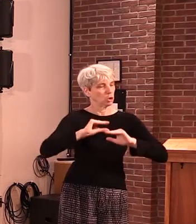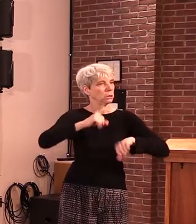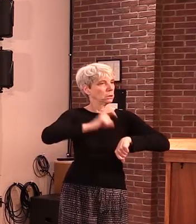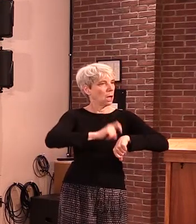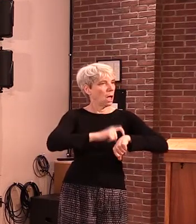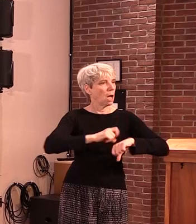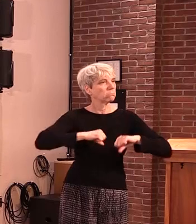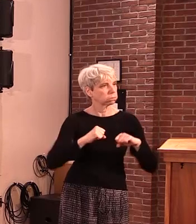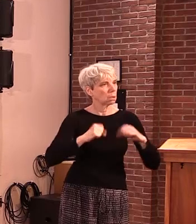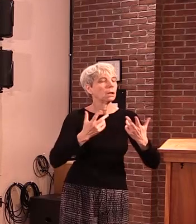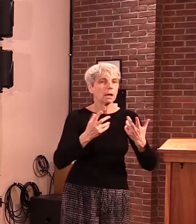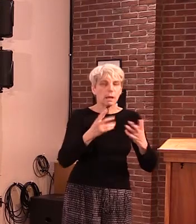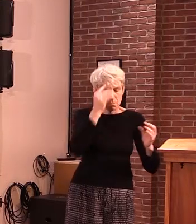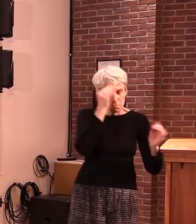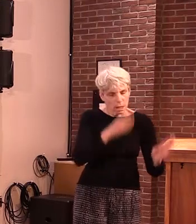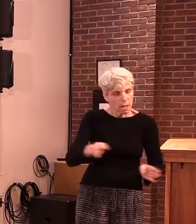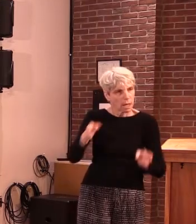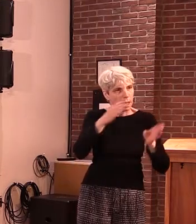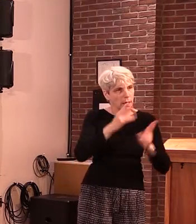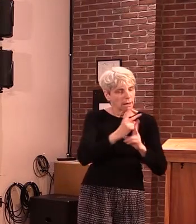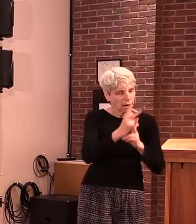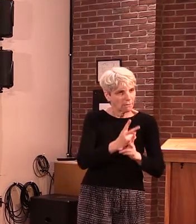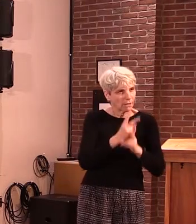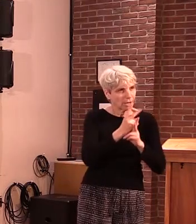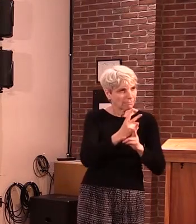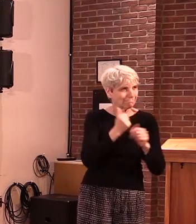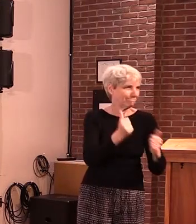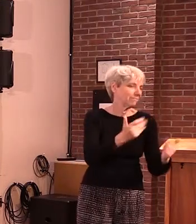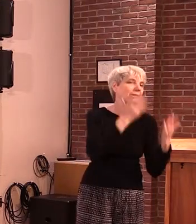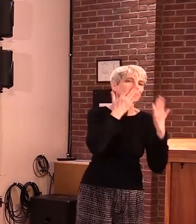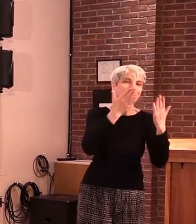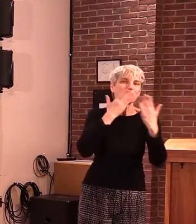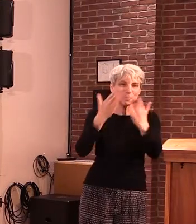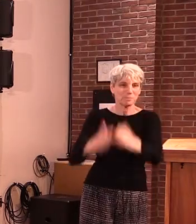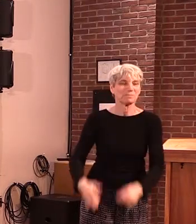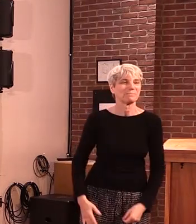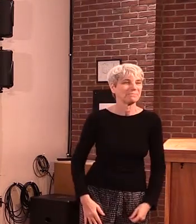new school year can be as successful as possible. Thank you.